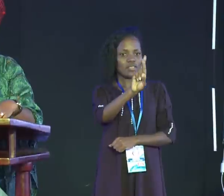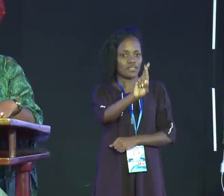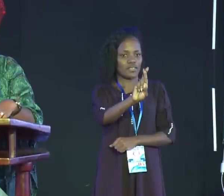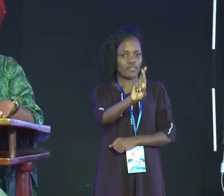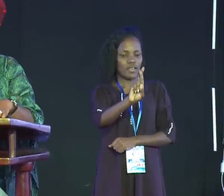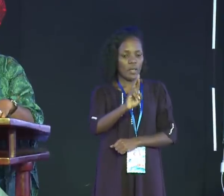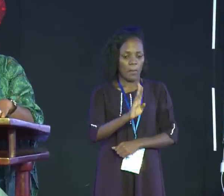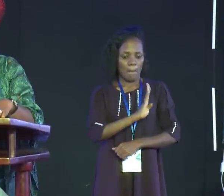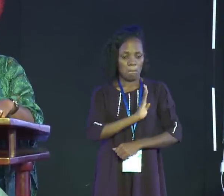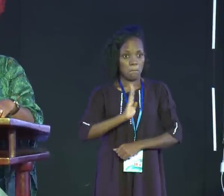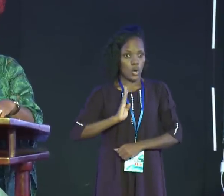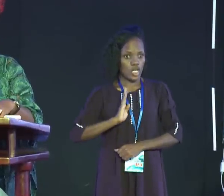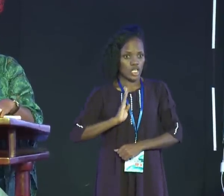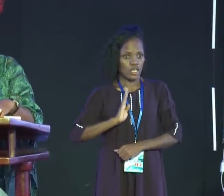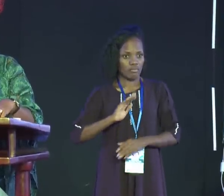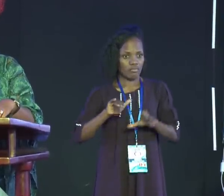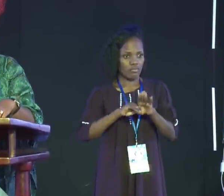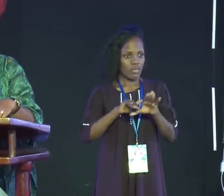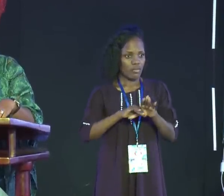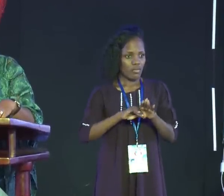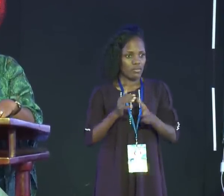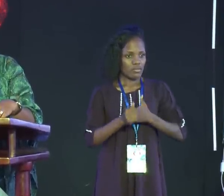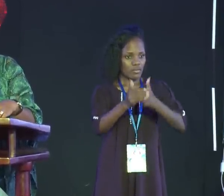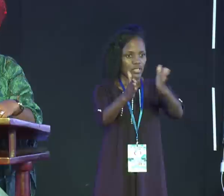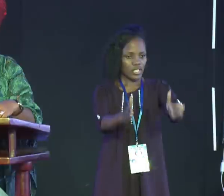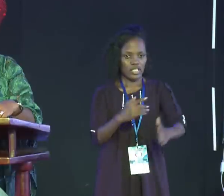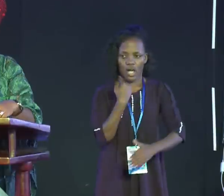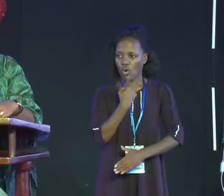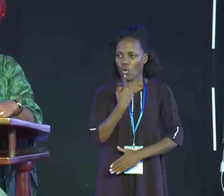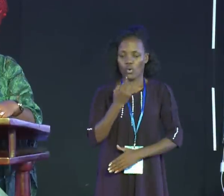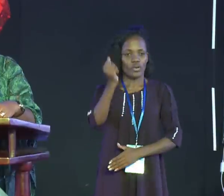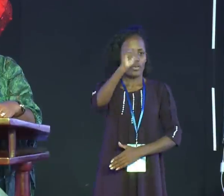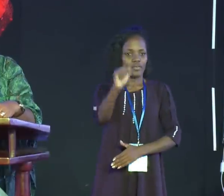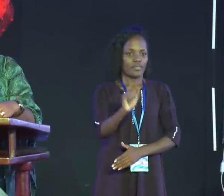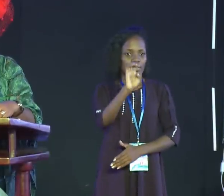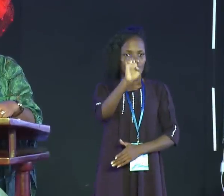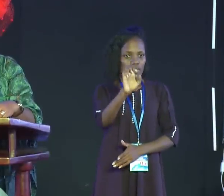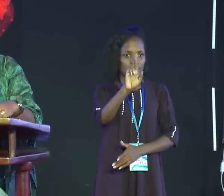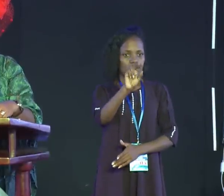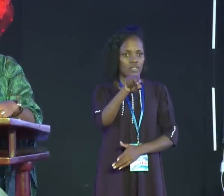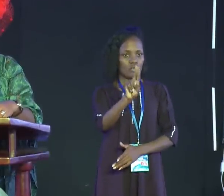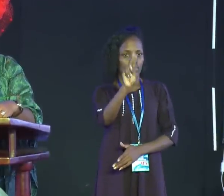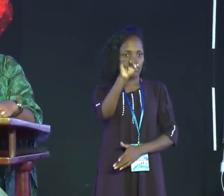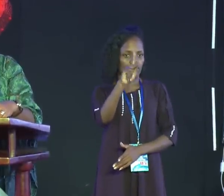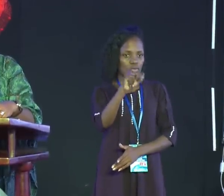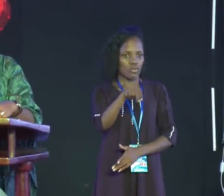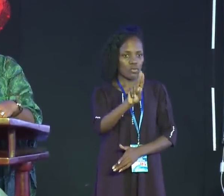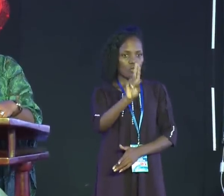board. Ekulembere omwami Serunkuma Vincent. Led by Mr. Serunkuma Vincent.